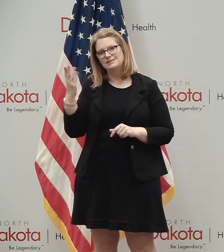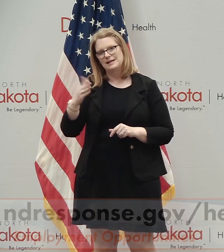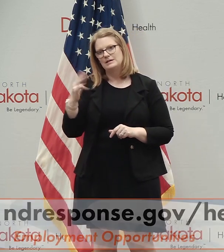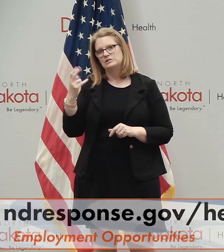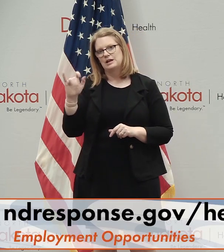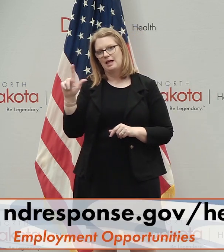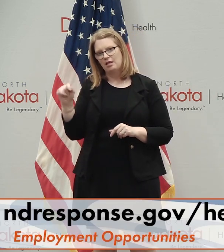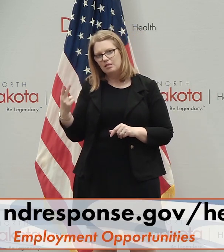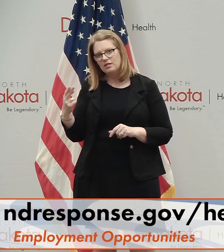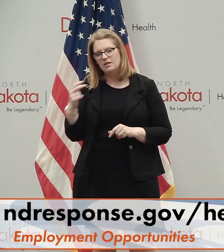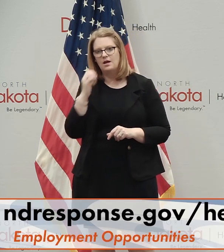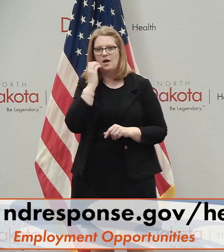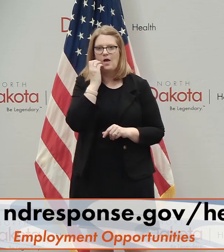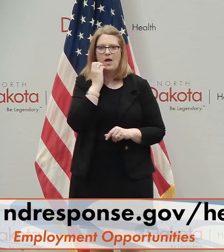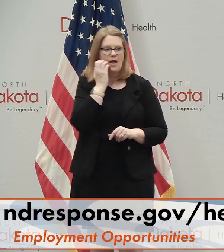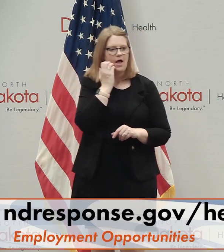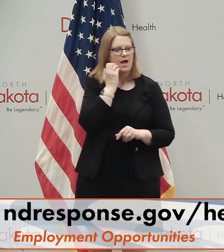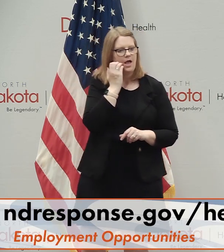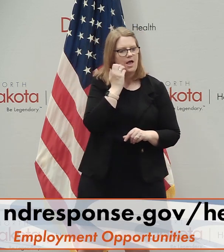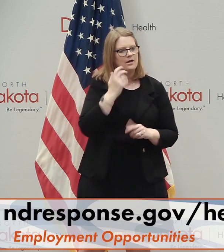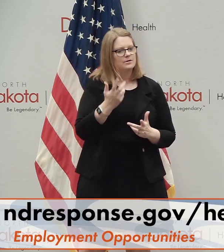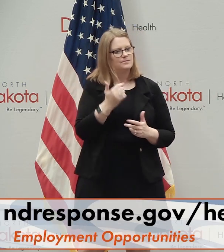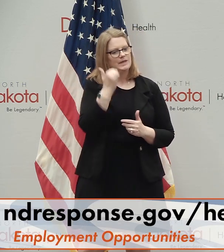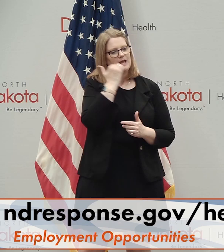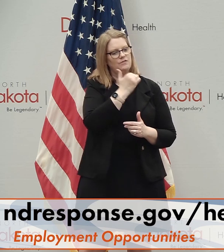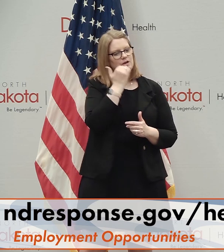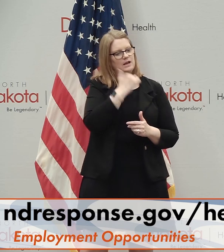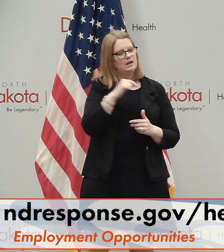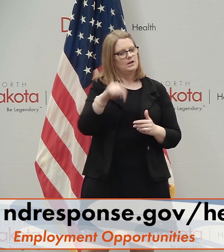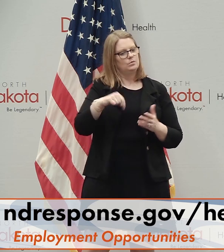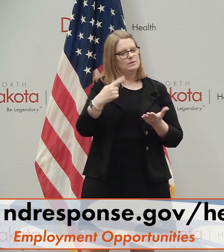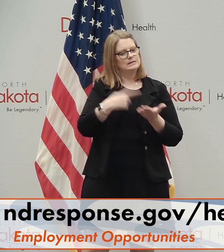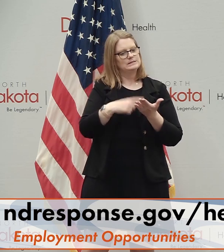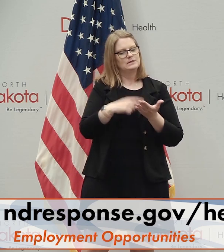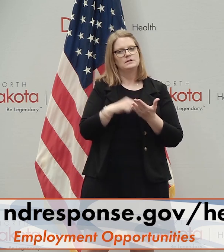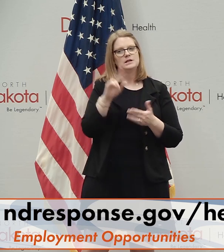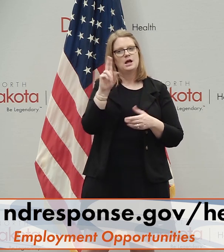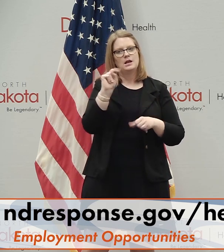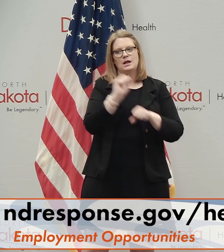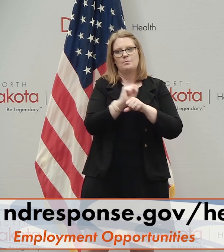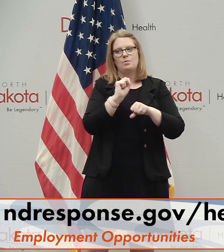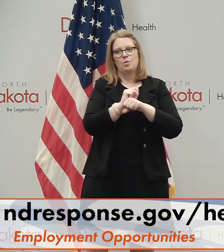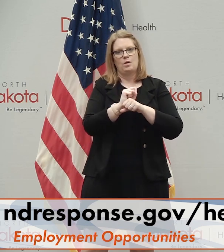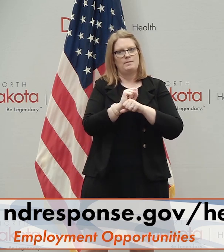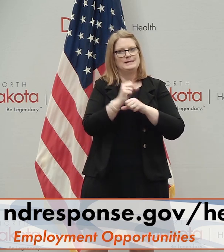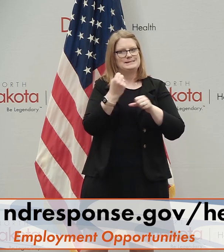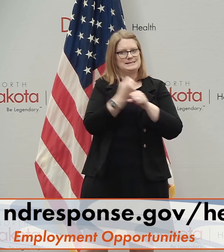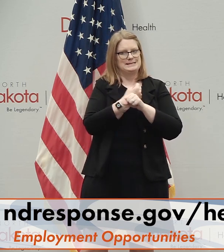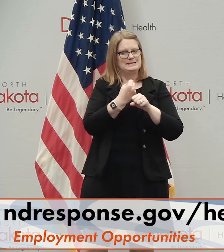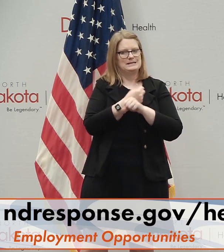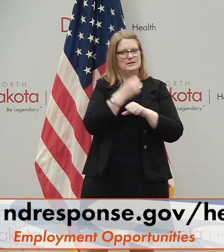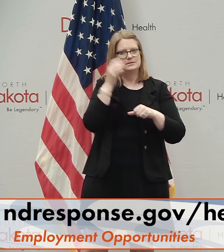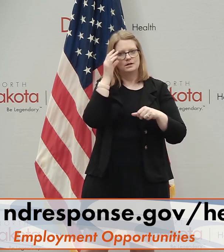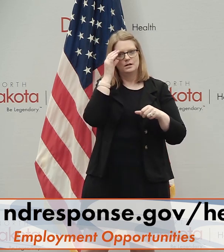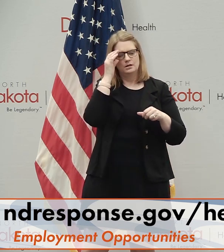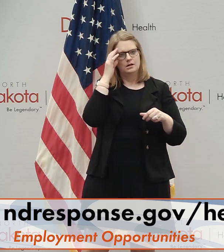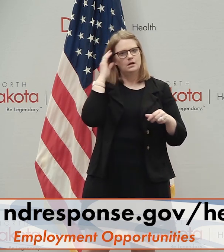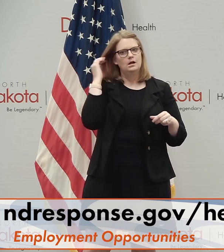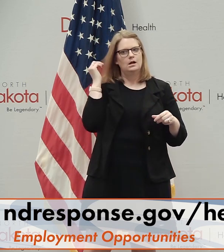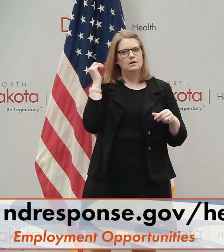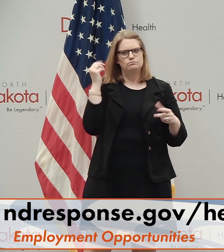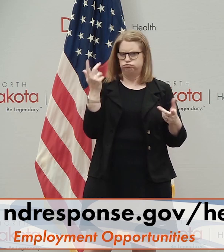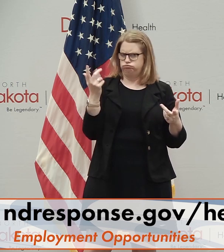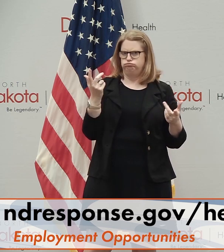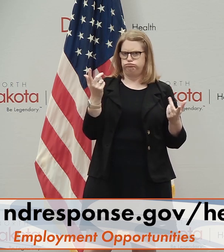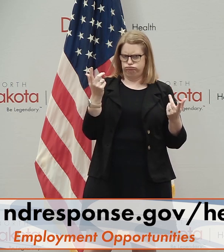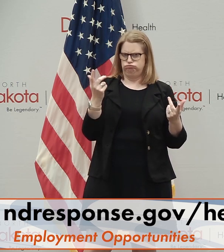ndresponse.gov/help. And I should notice we talk almost every day here about unemployment statistics, but there are still many,